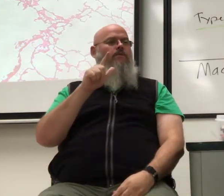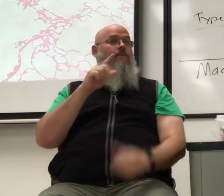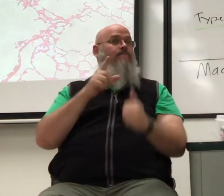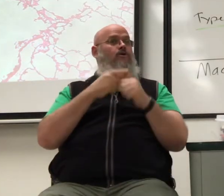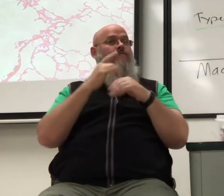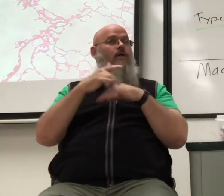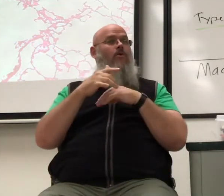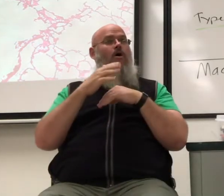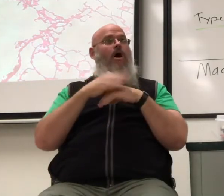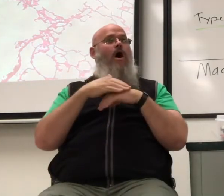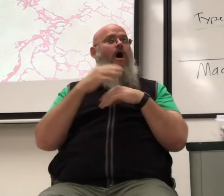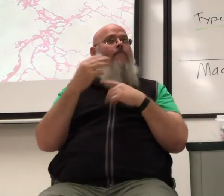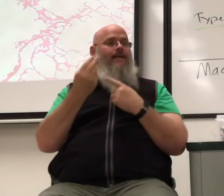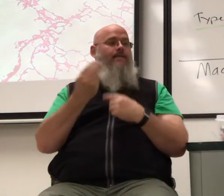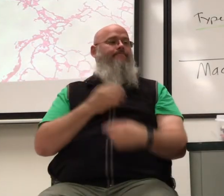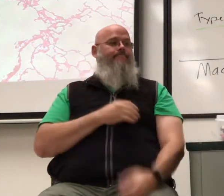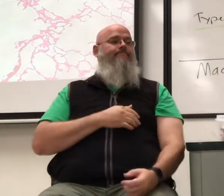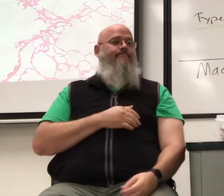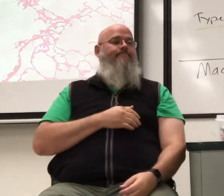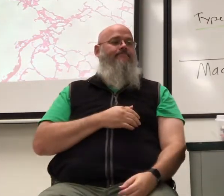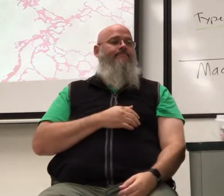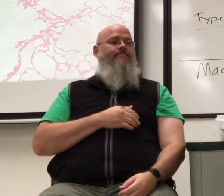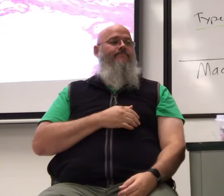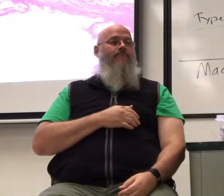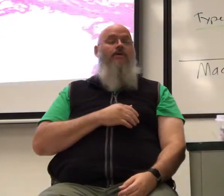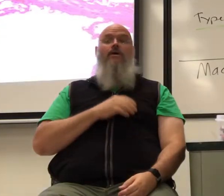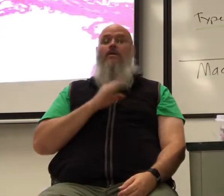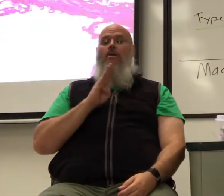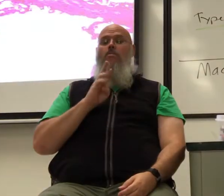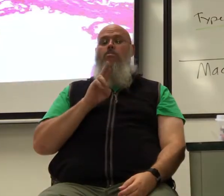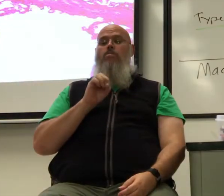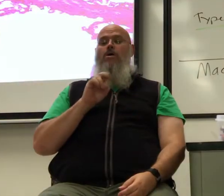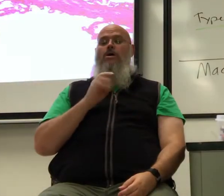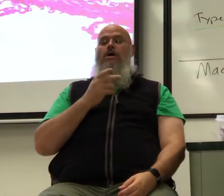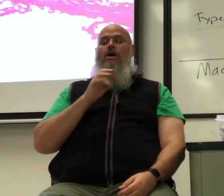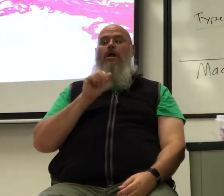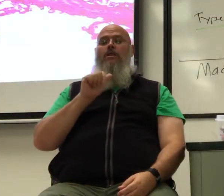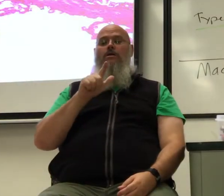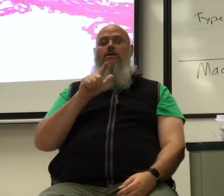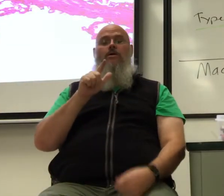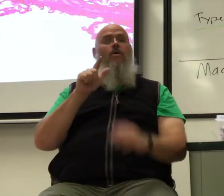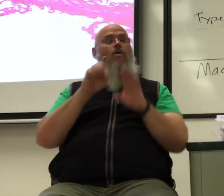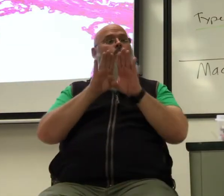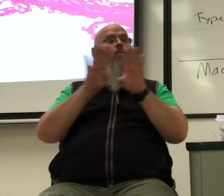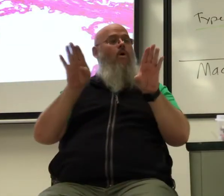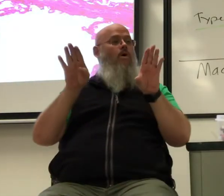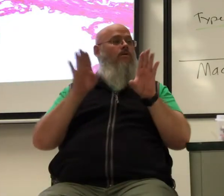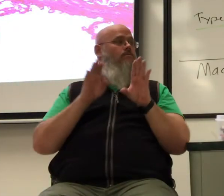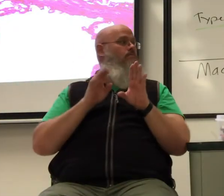on Monday. Here's bronchial. I wanted to show you a bronchial wall.